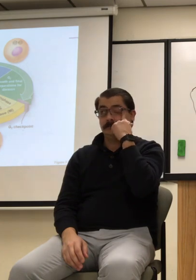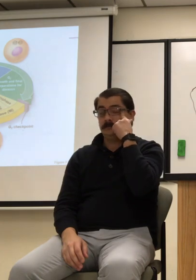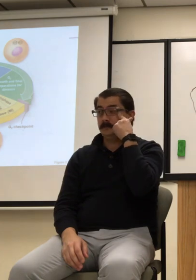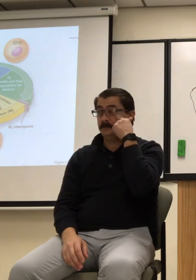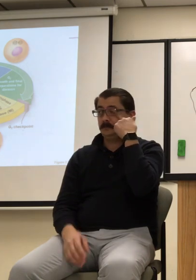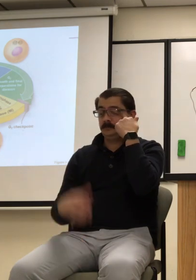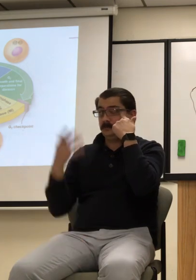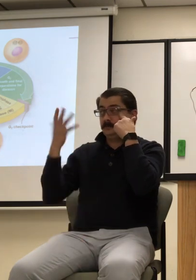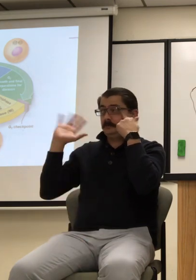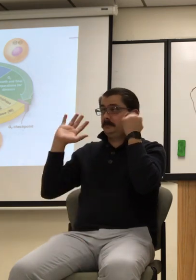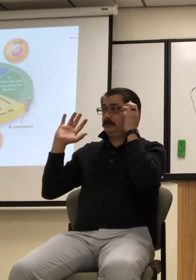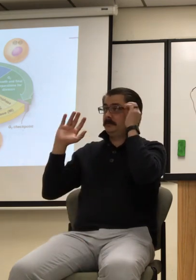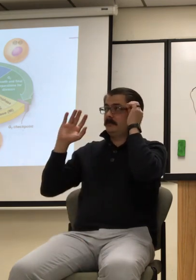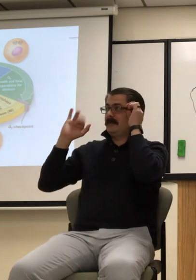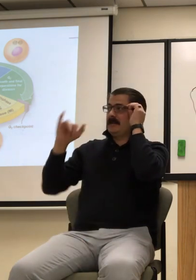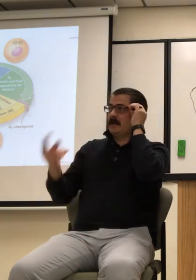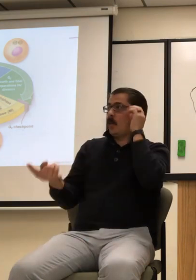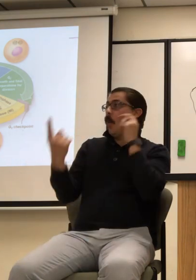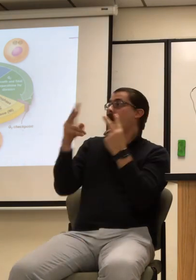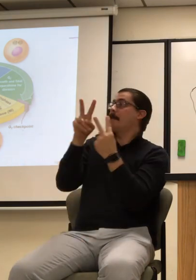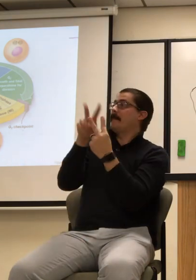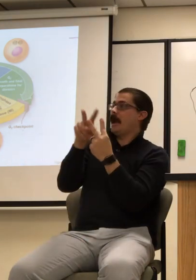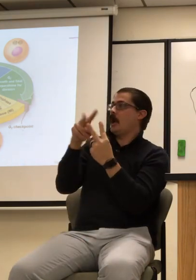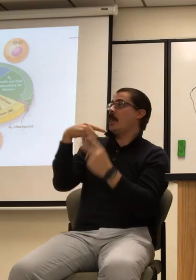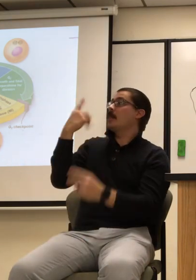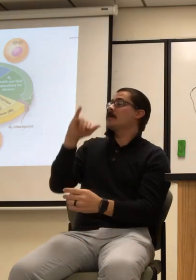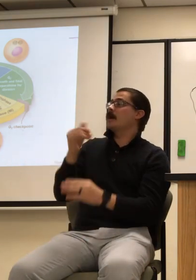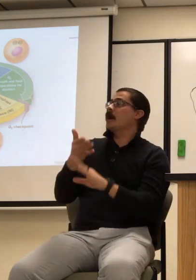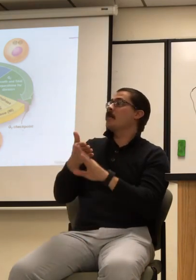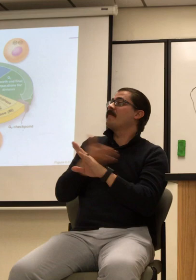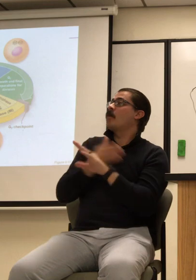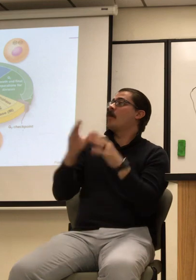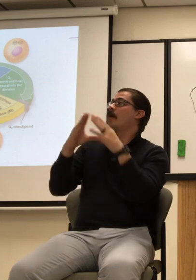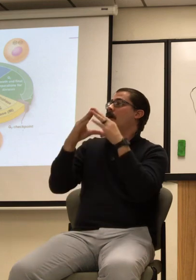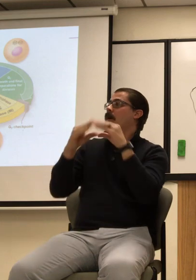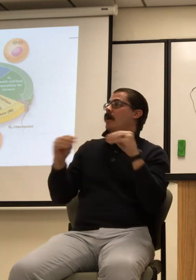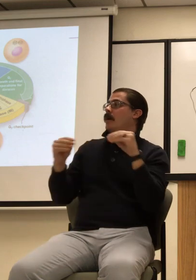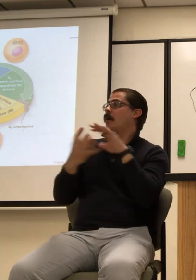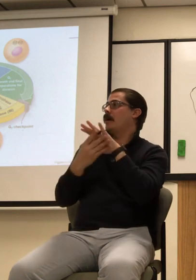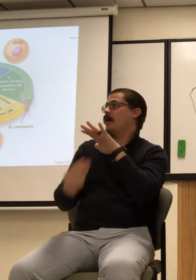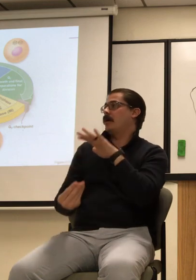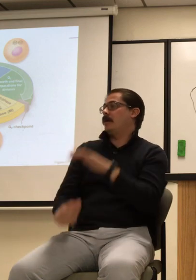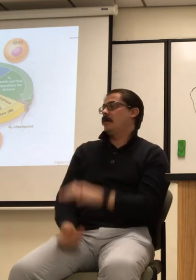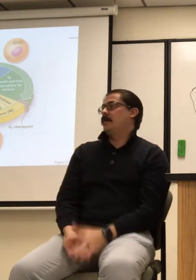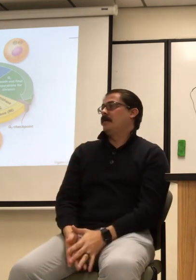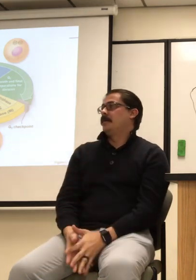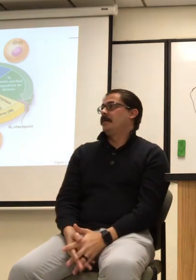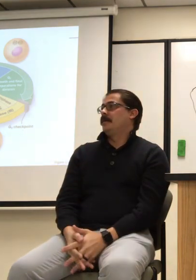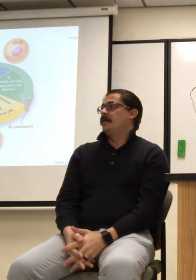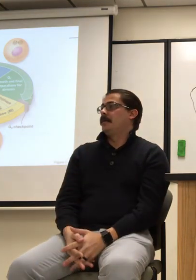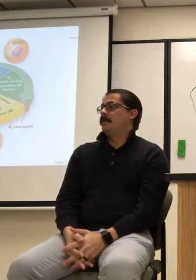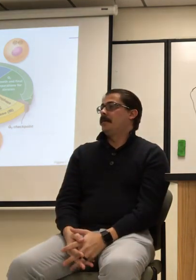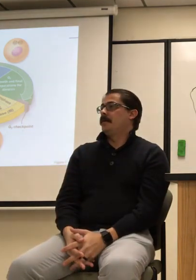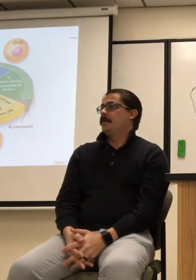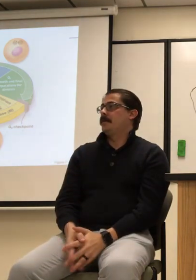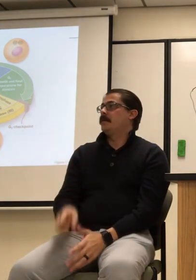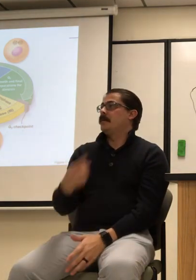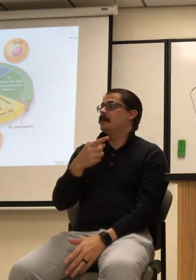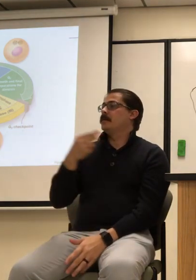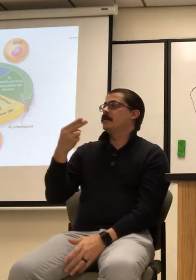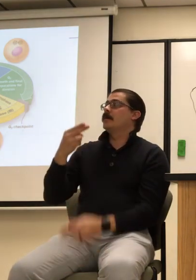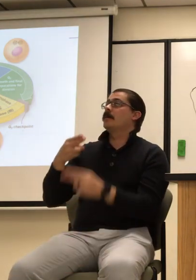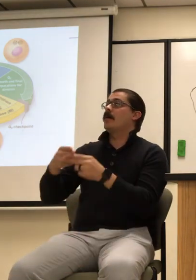So that's it. That's what one pair looks like before replication. Now, these are